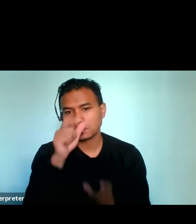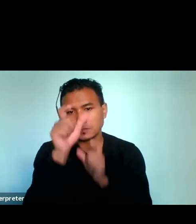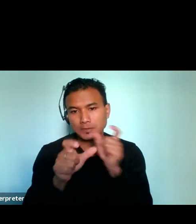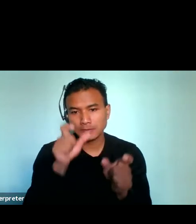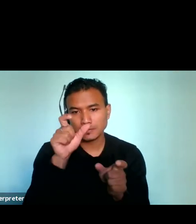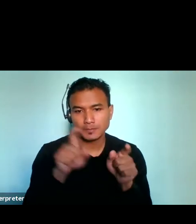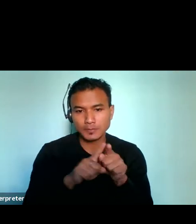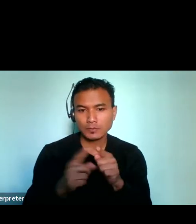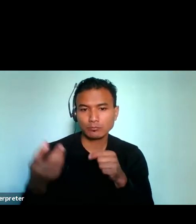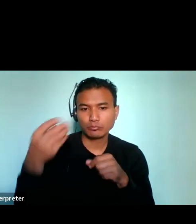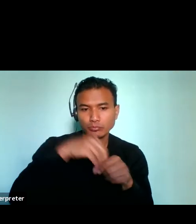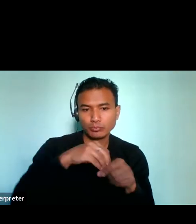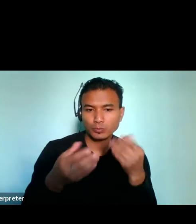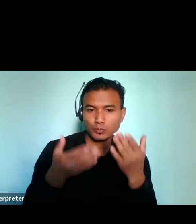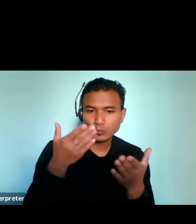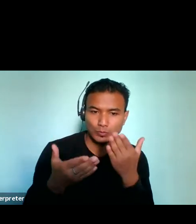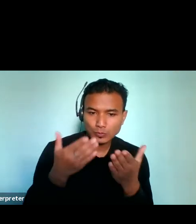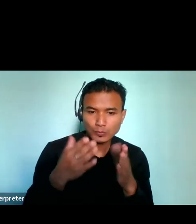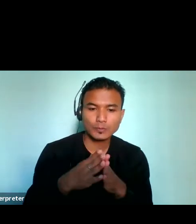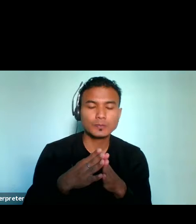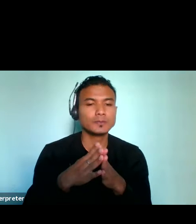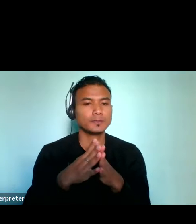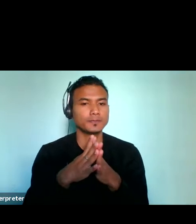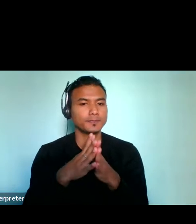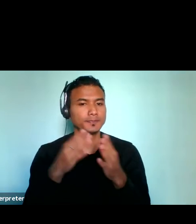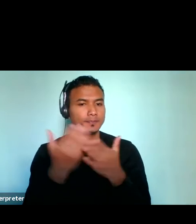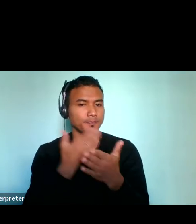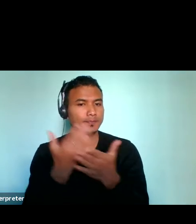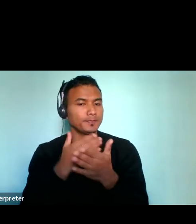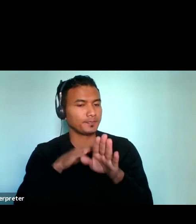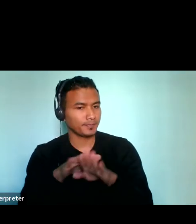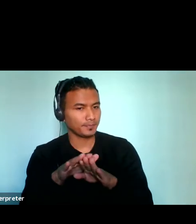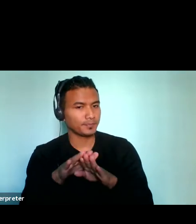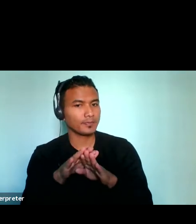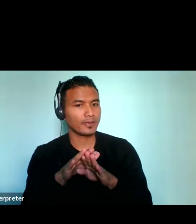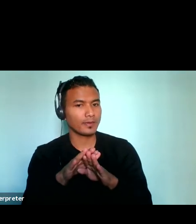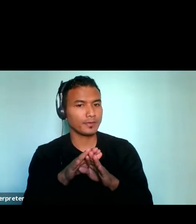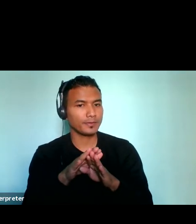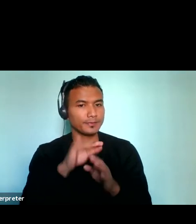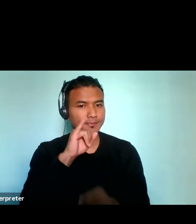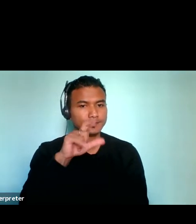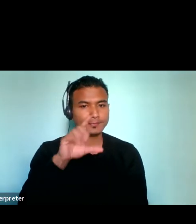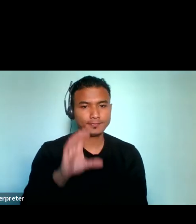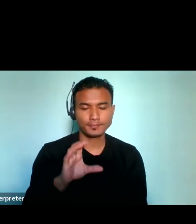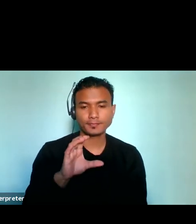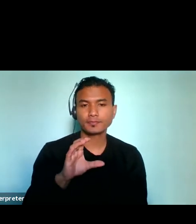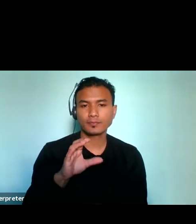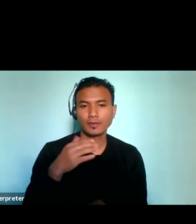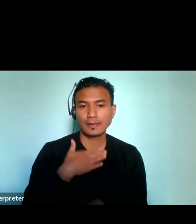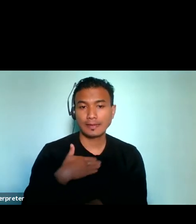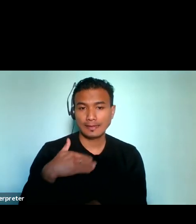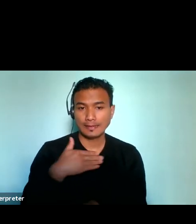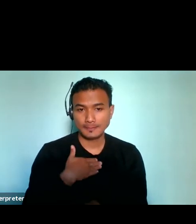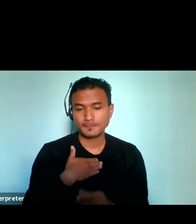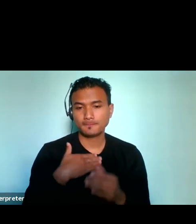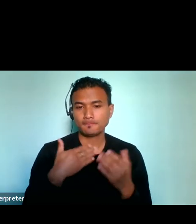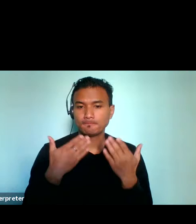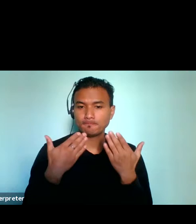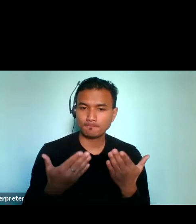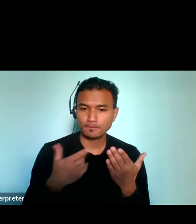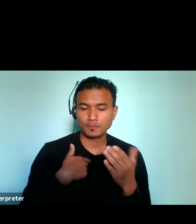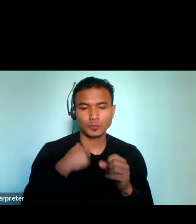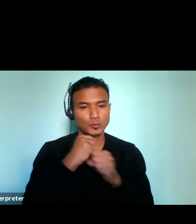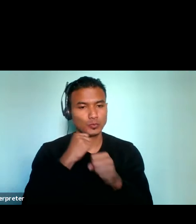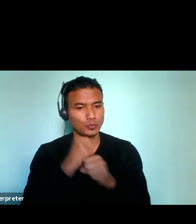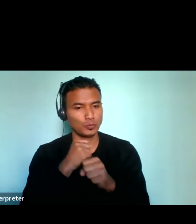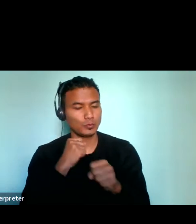of representing the interests of pastoralist organizations in ILC at the COP. And we need to make our work